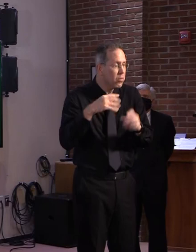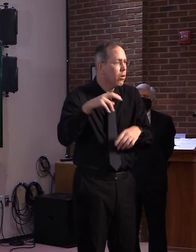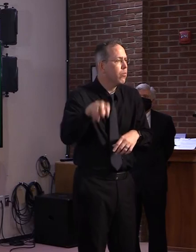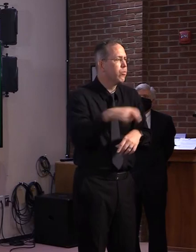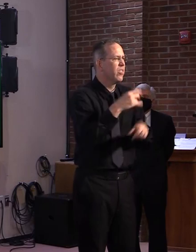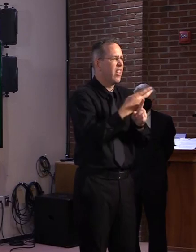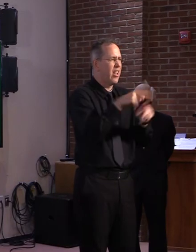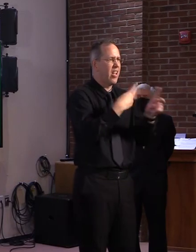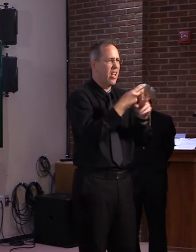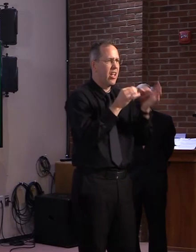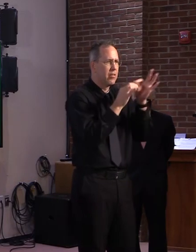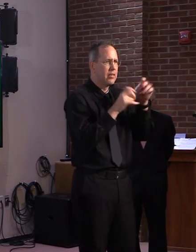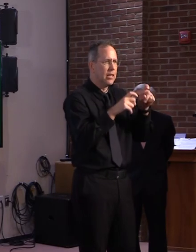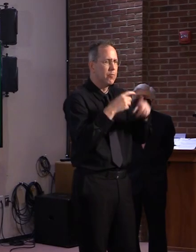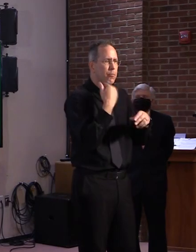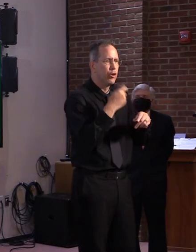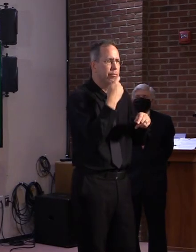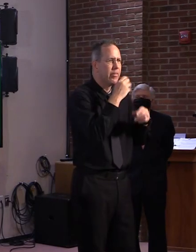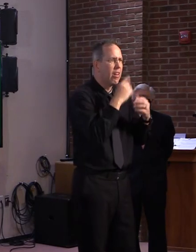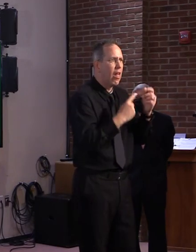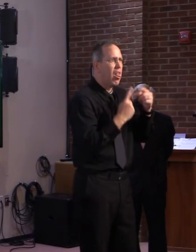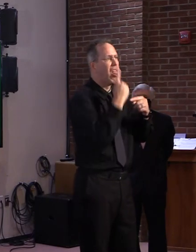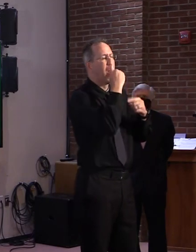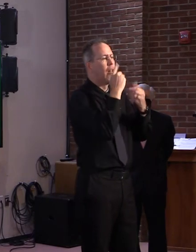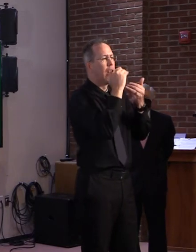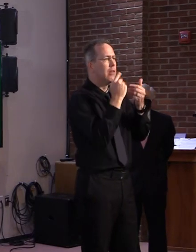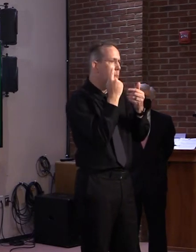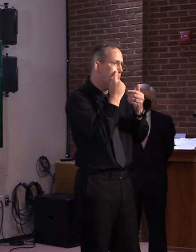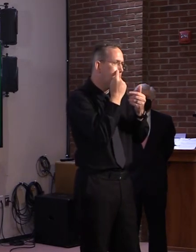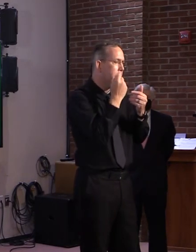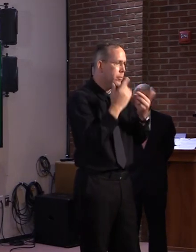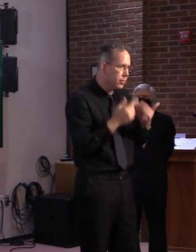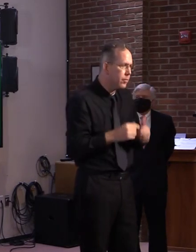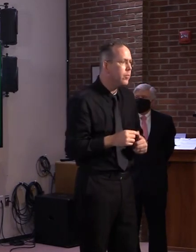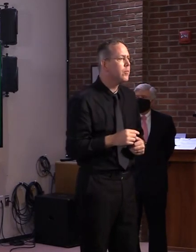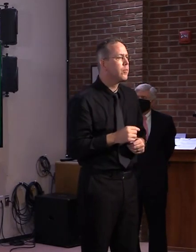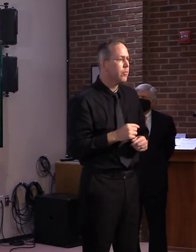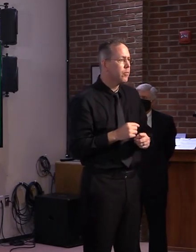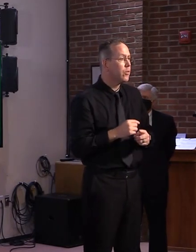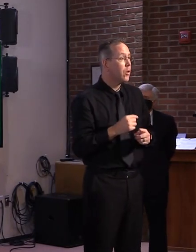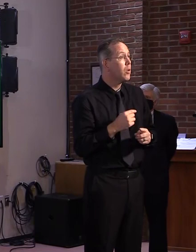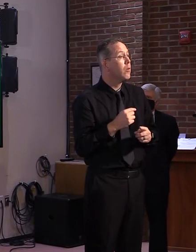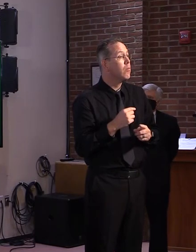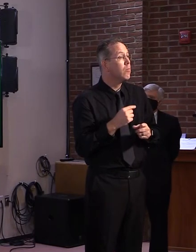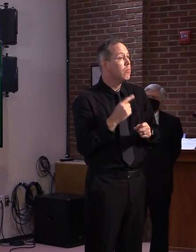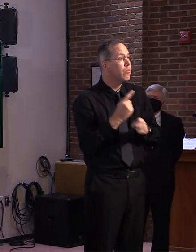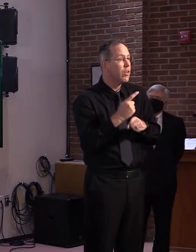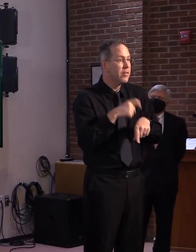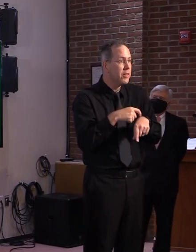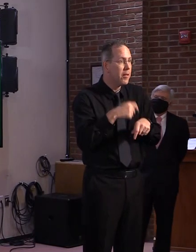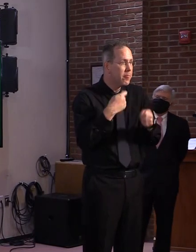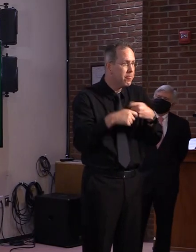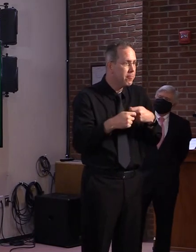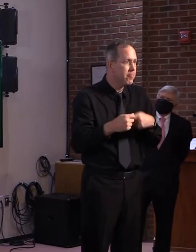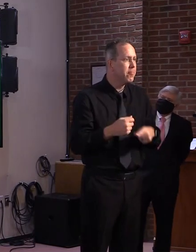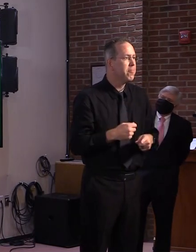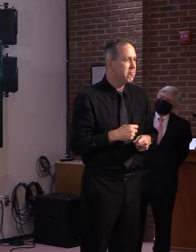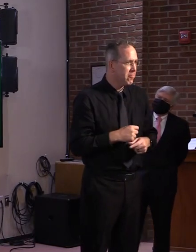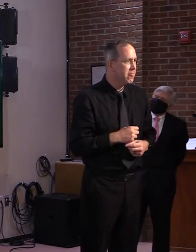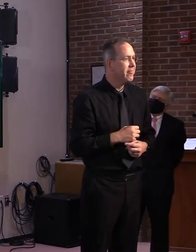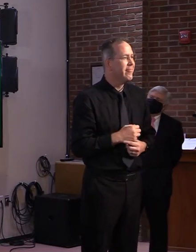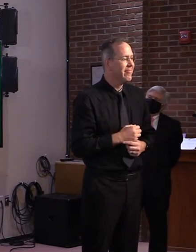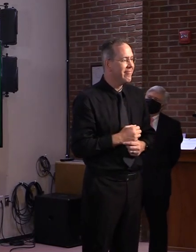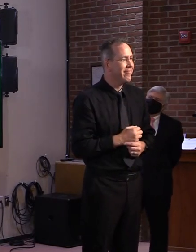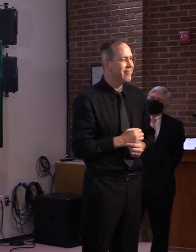just in time for it to be replaced by another test. So the goal, you know,